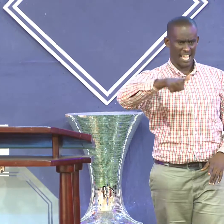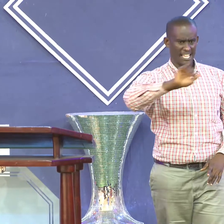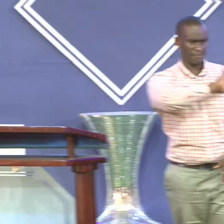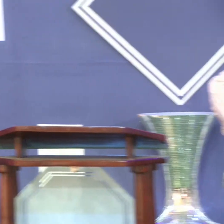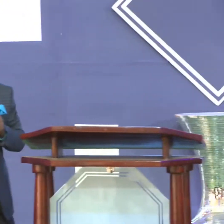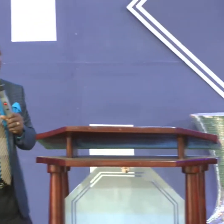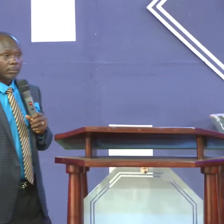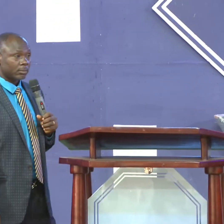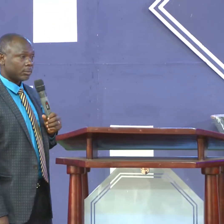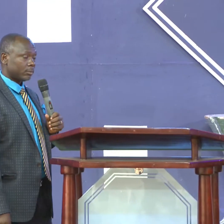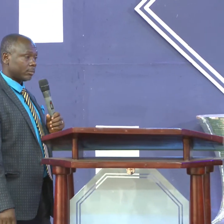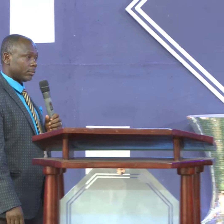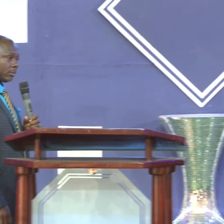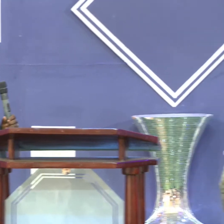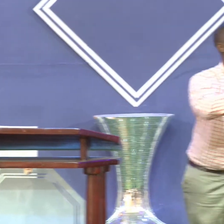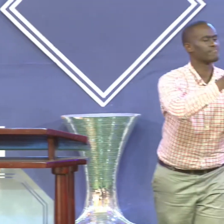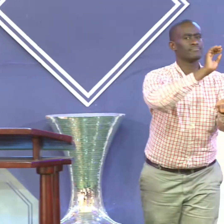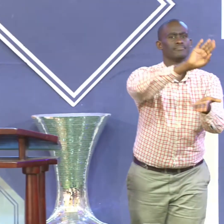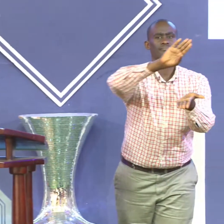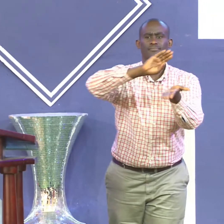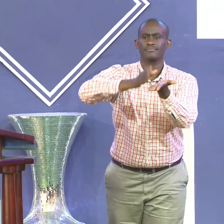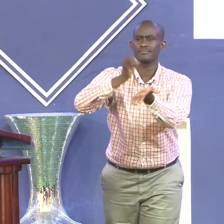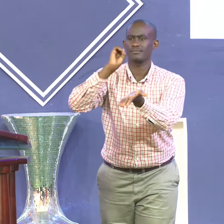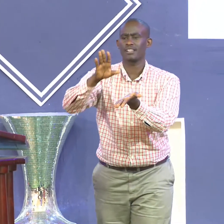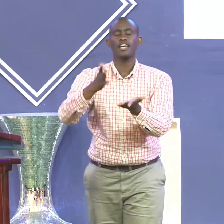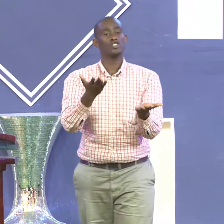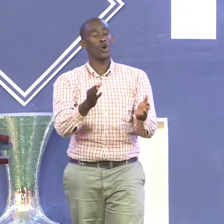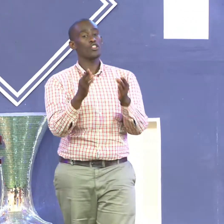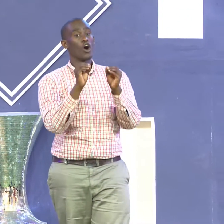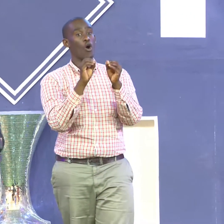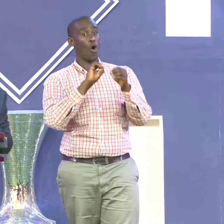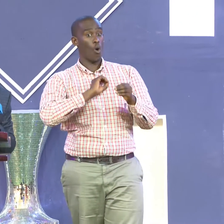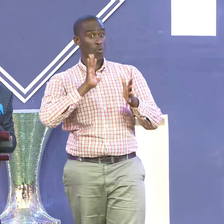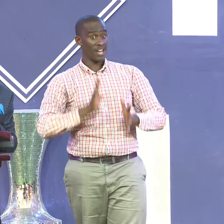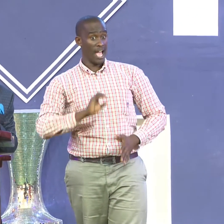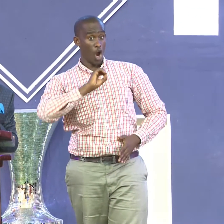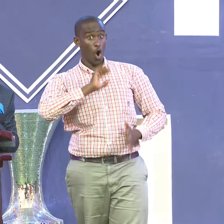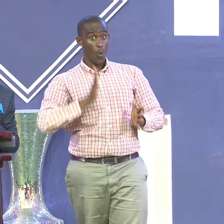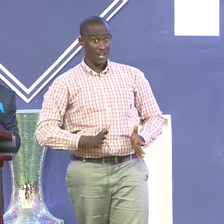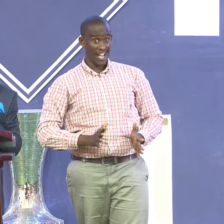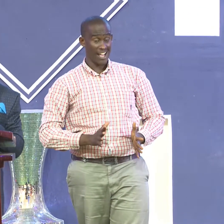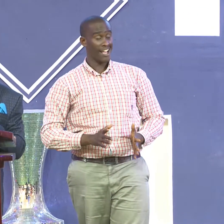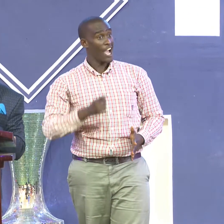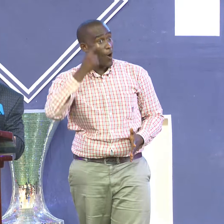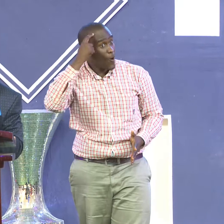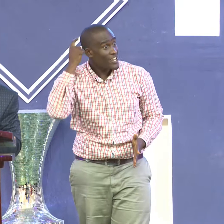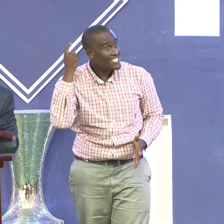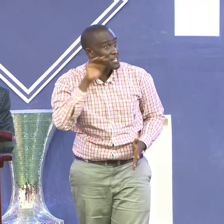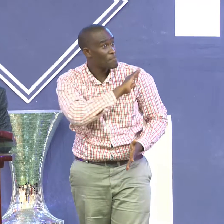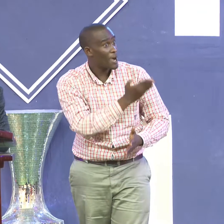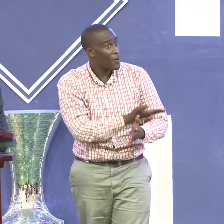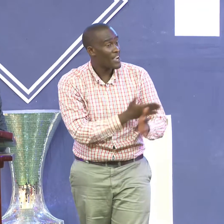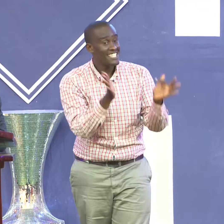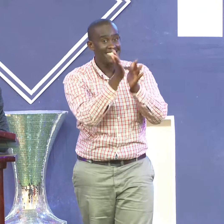buli musajja. And gave unto every man. Ye nanyinigo. The owner of the power. Ensibuko yago. The source of it.